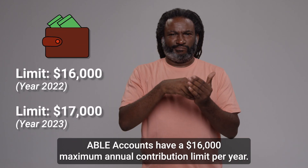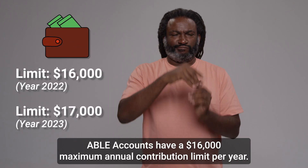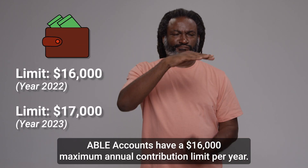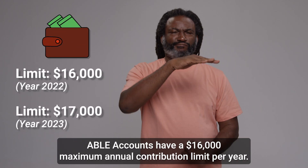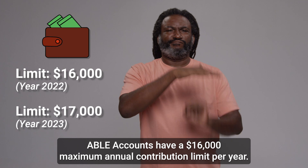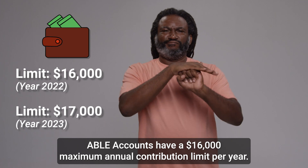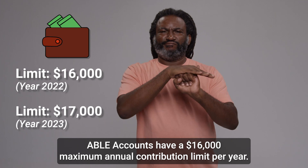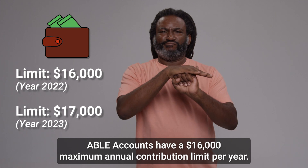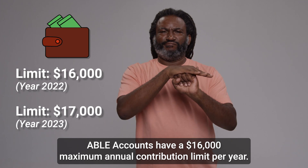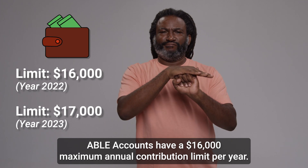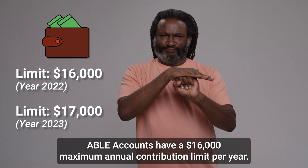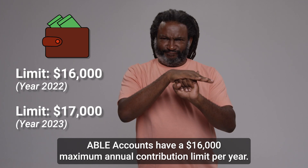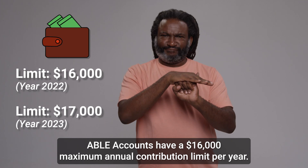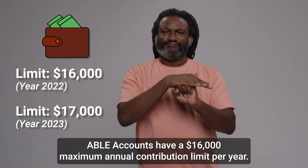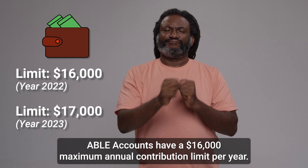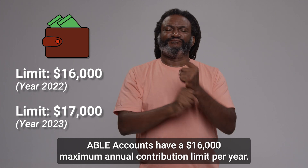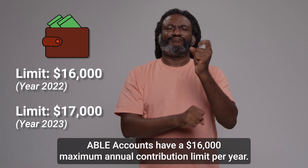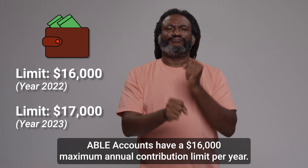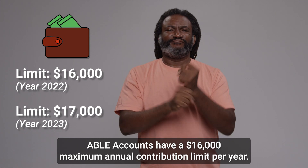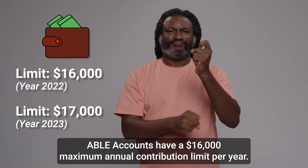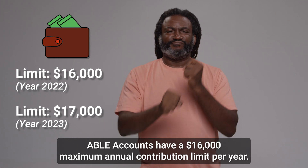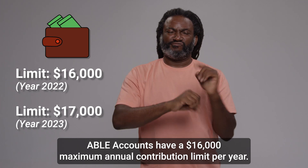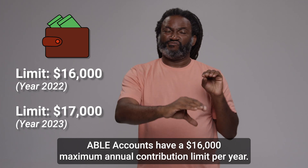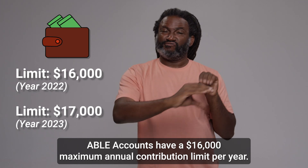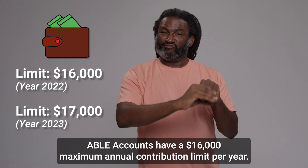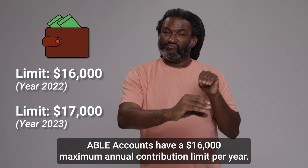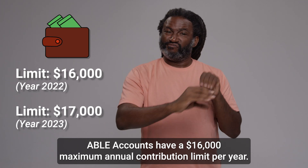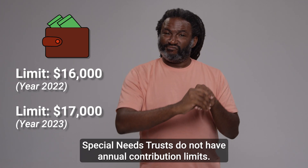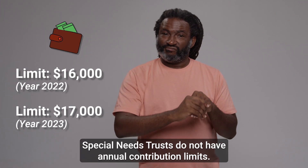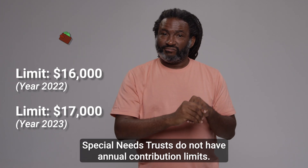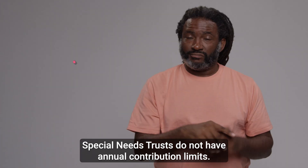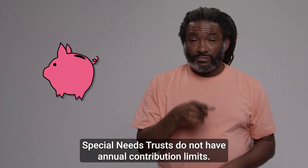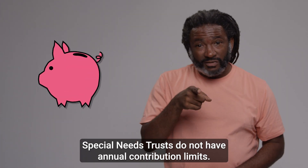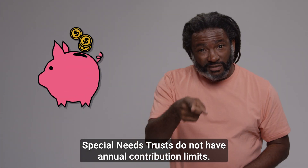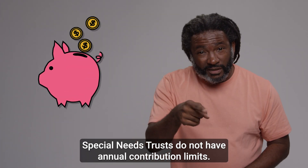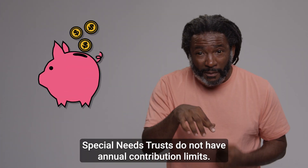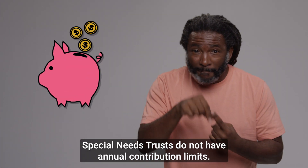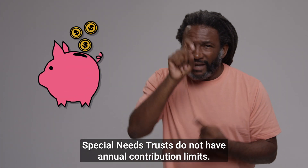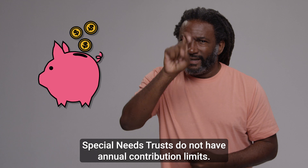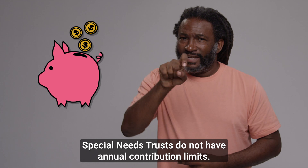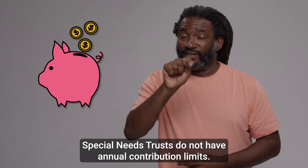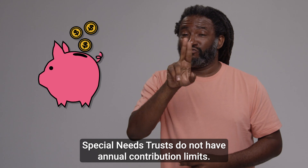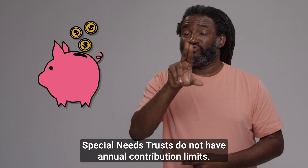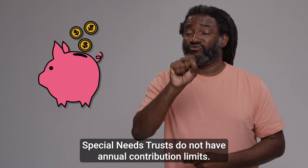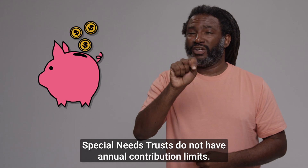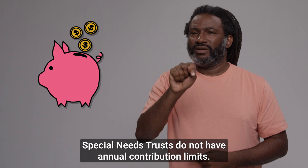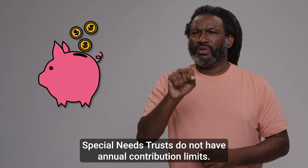earlier in the presentation. ABLE accounts have a $16,000 maximum annual contribution limit per year.